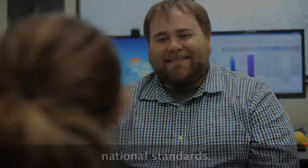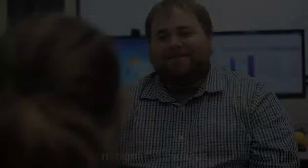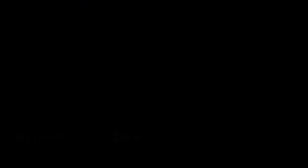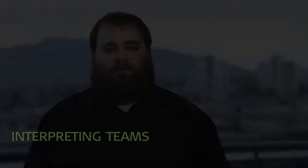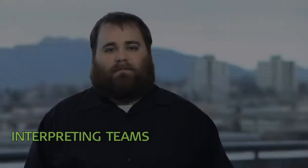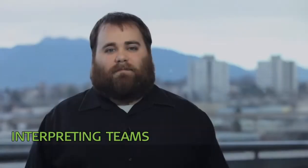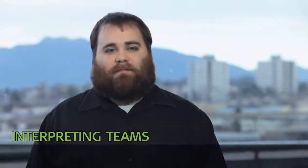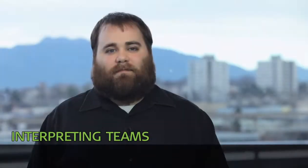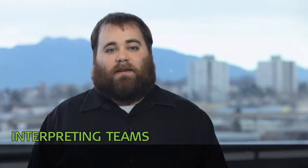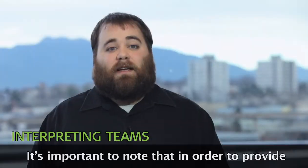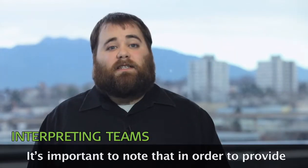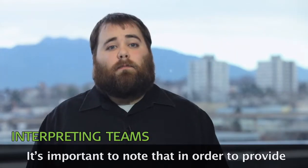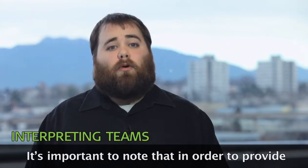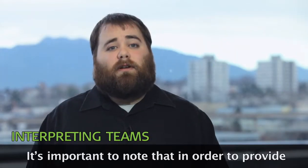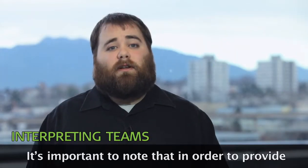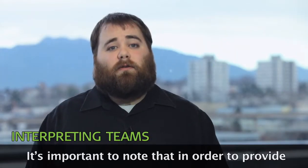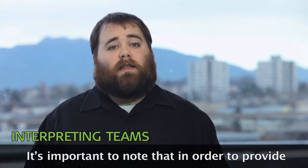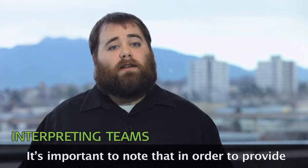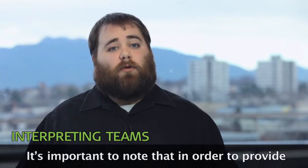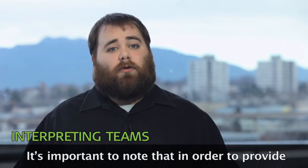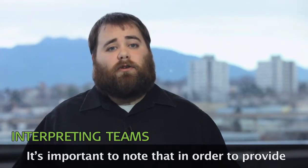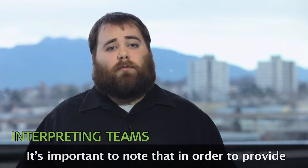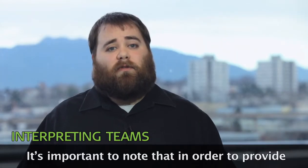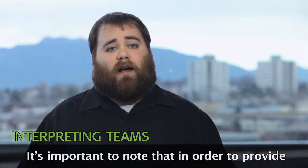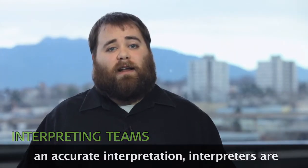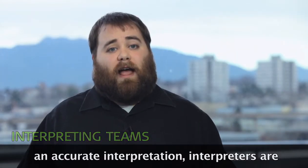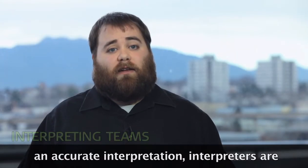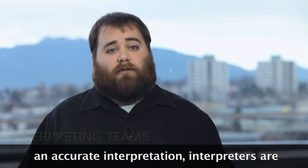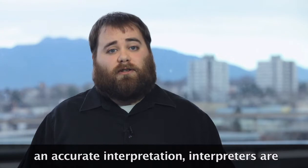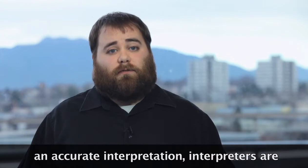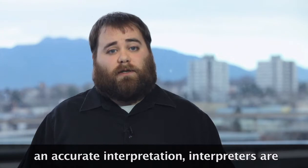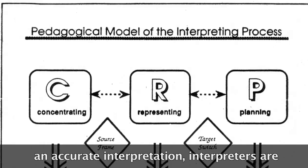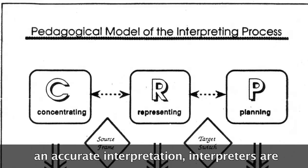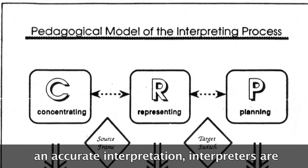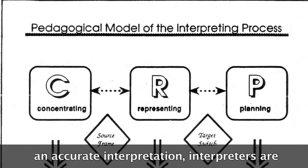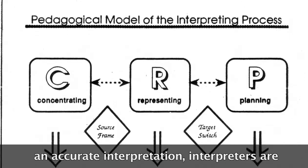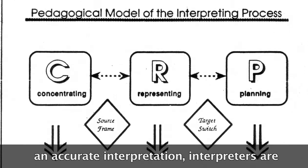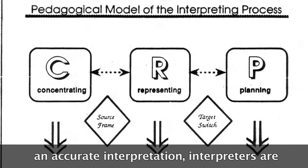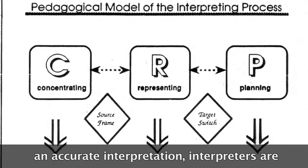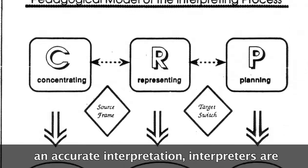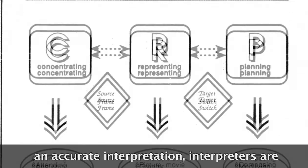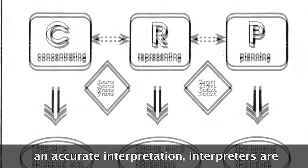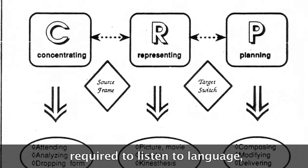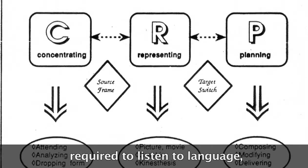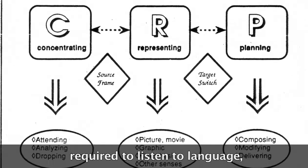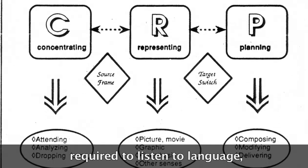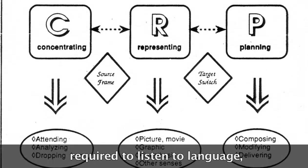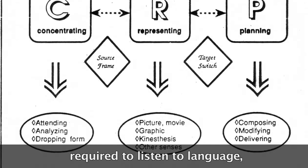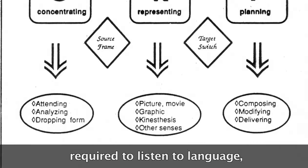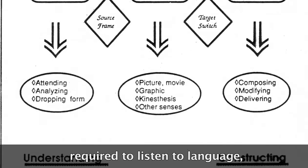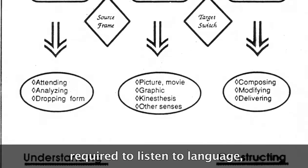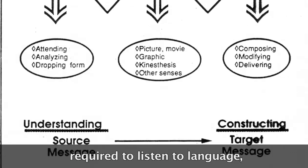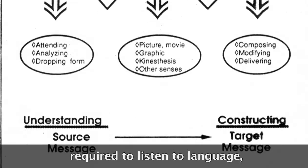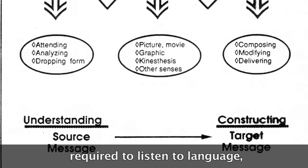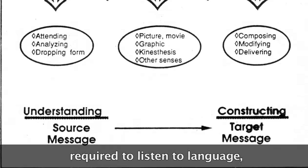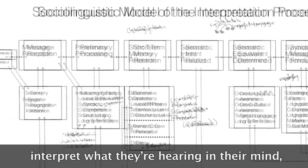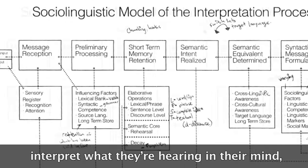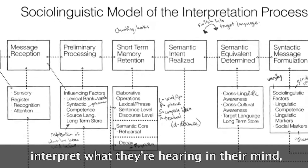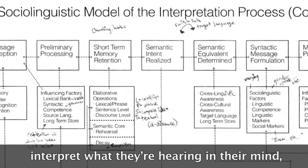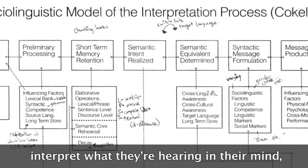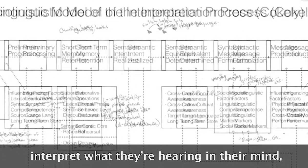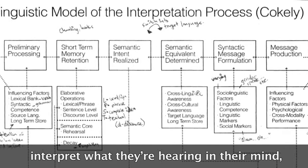standards. Interpreting teams. It's important to note that in order to provide an accurate interpretation, interpreters are required to listen to